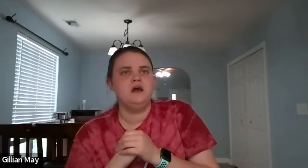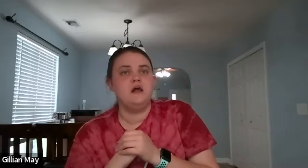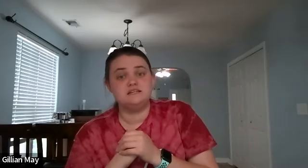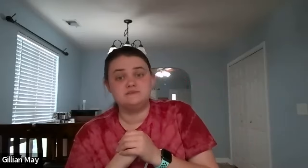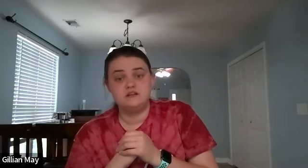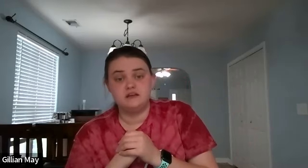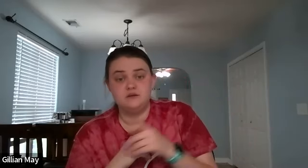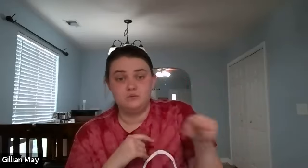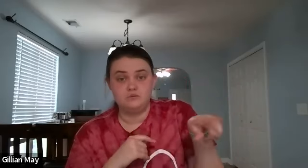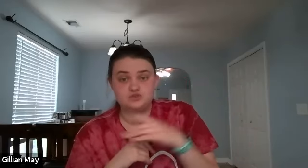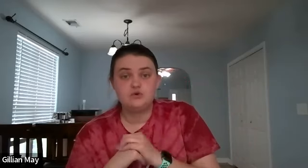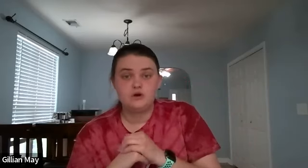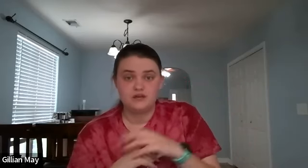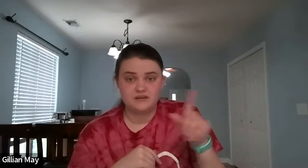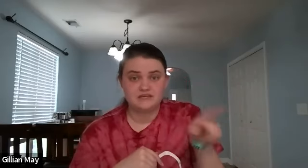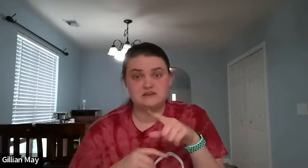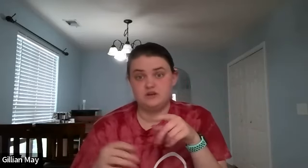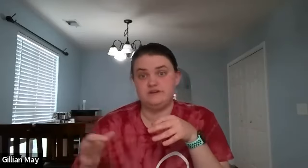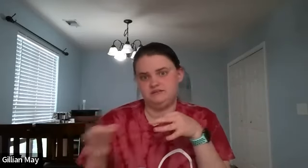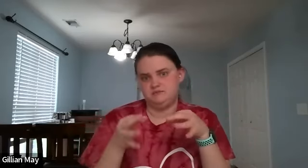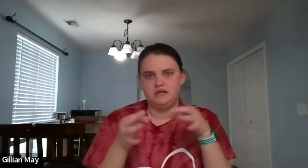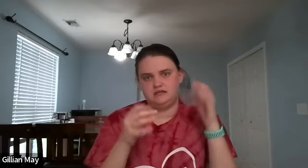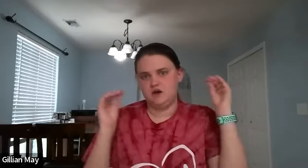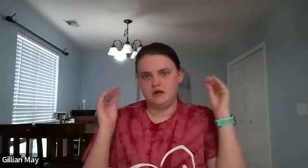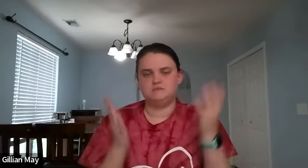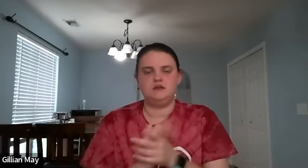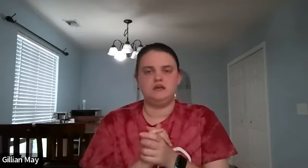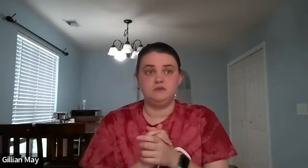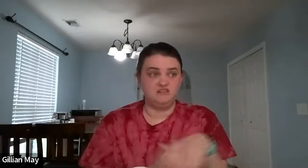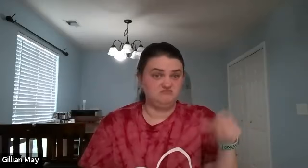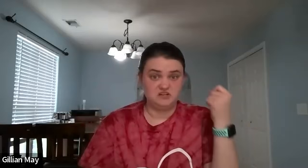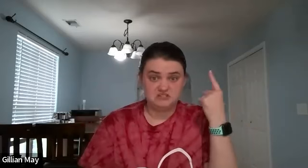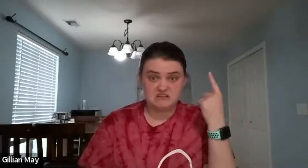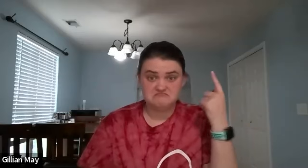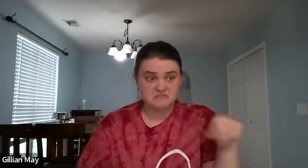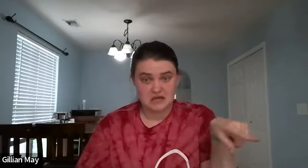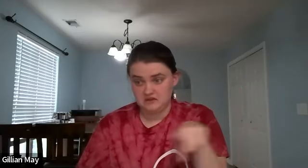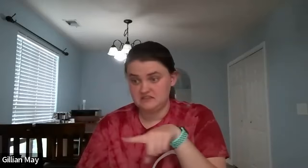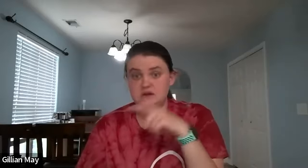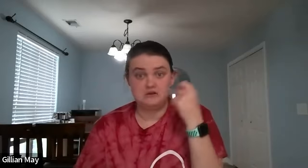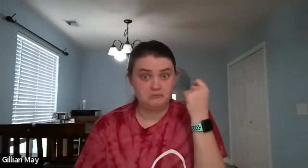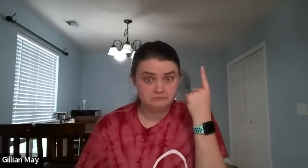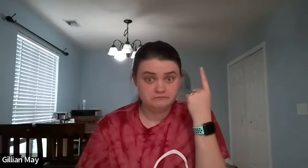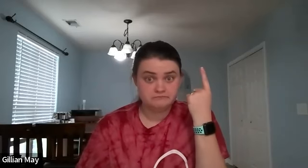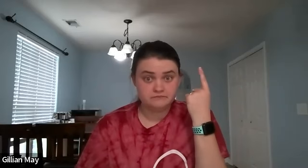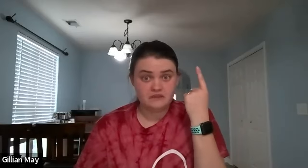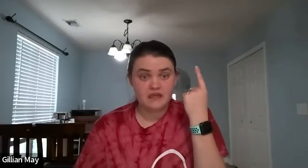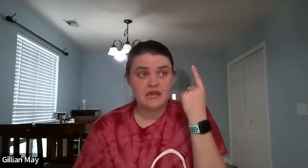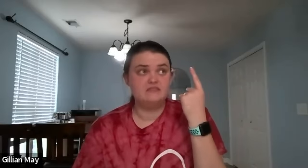A lot of times I'll like in school, I'll look at my kids after I've explained and taught something and I'll be like, understand? Like I look at them and I'll go, and they'll be